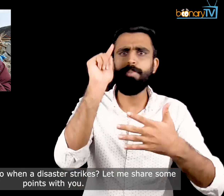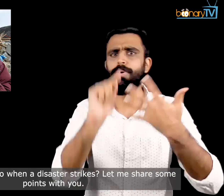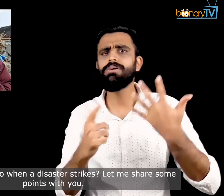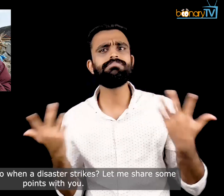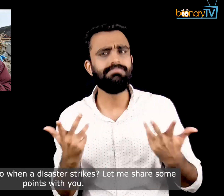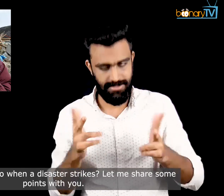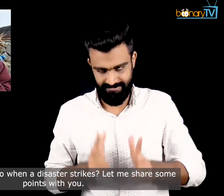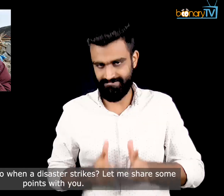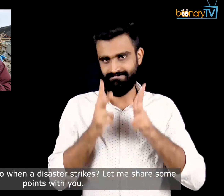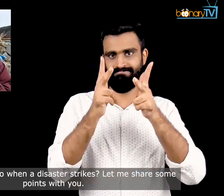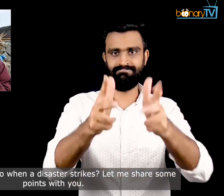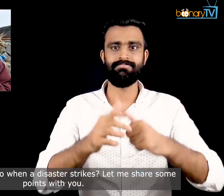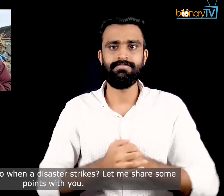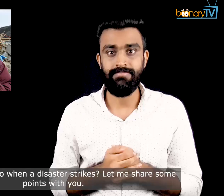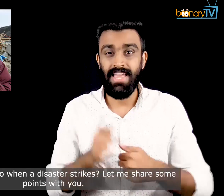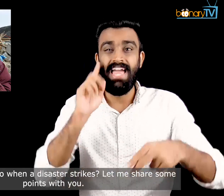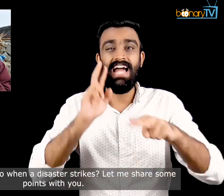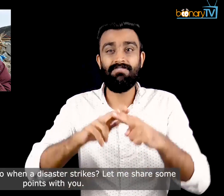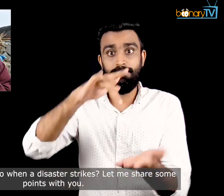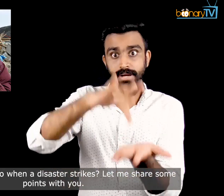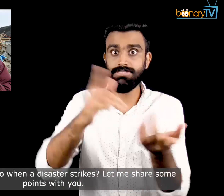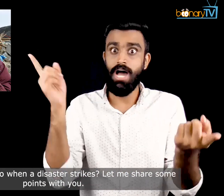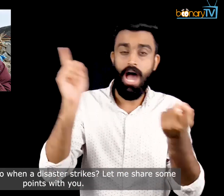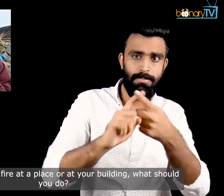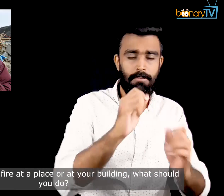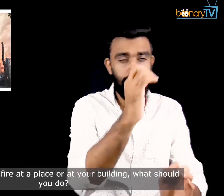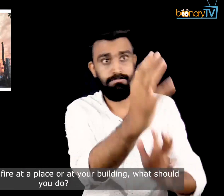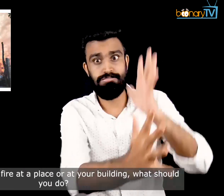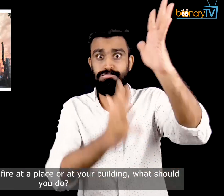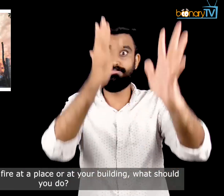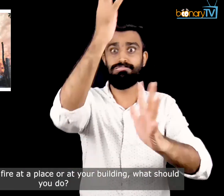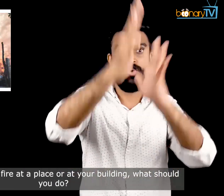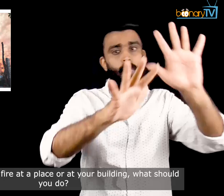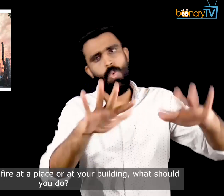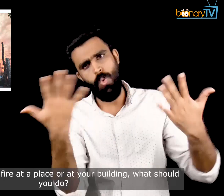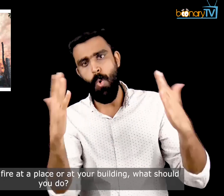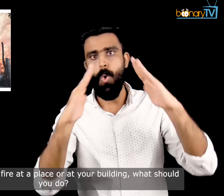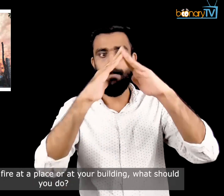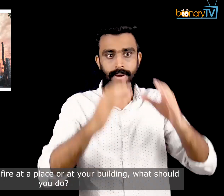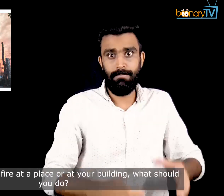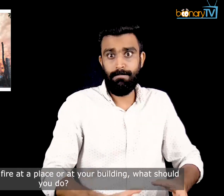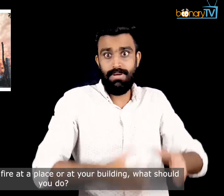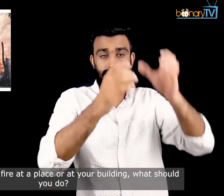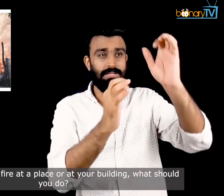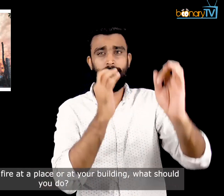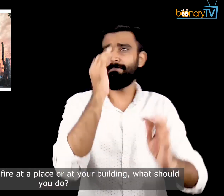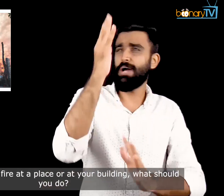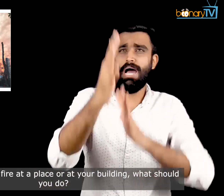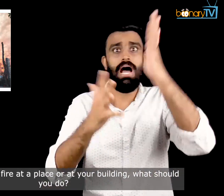strikes? Let me share some points with you. In case of a major fire at a place or at